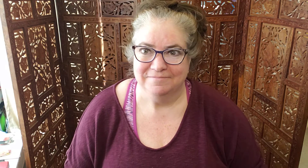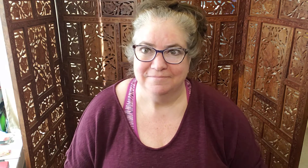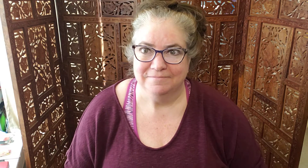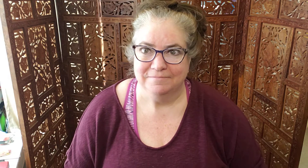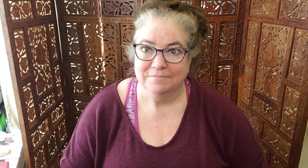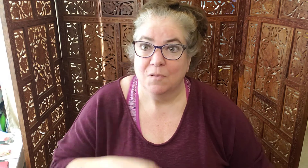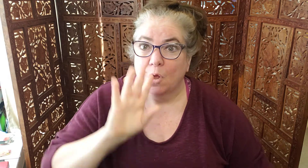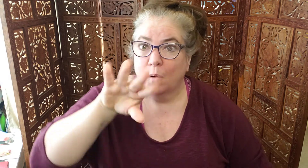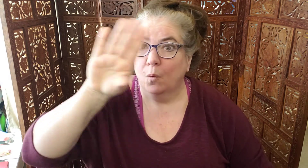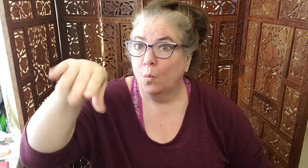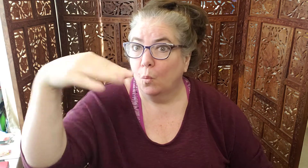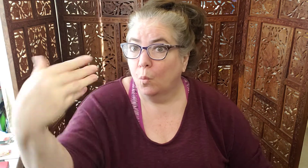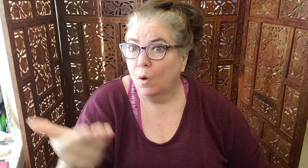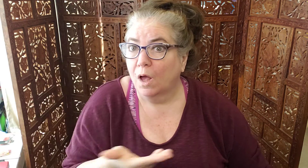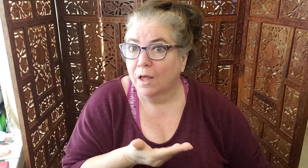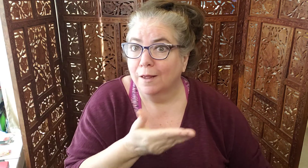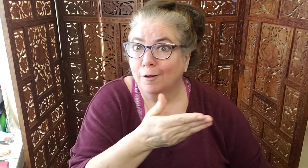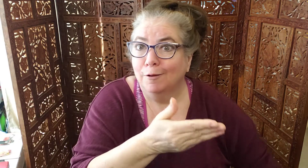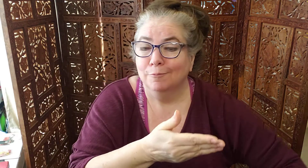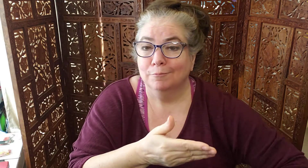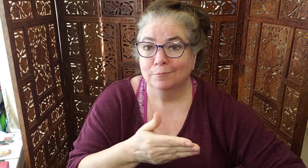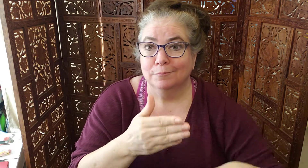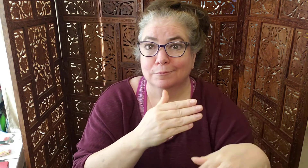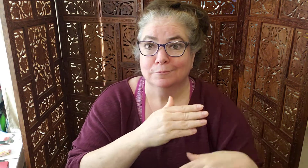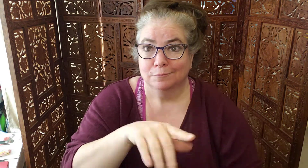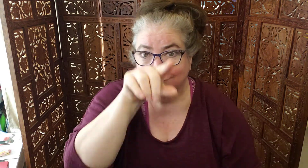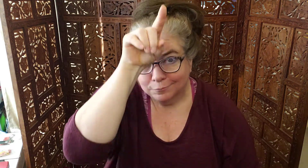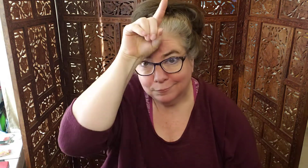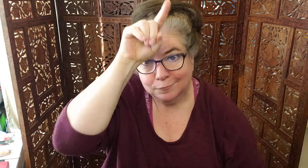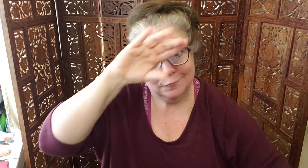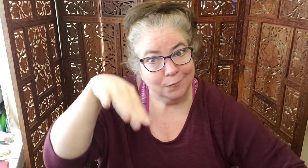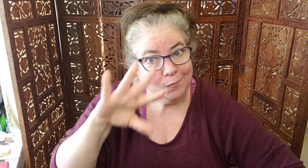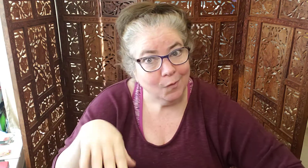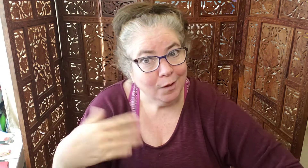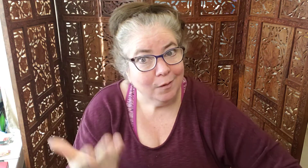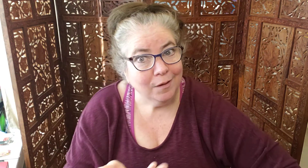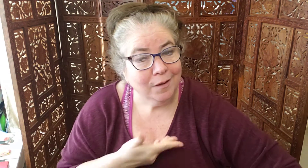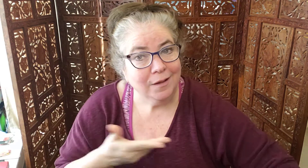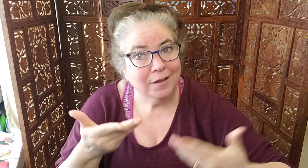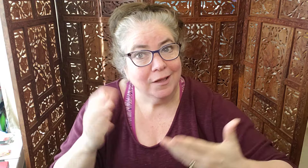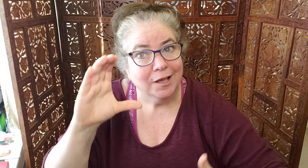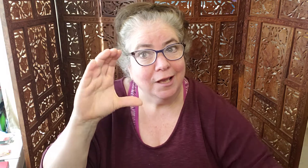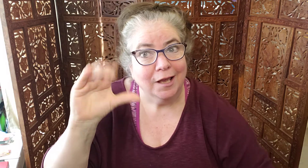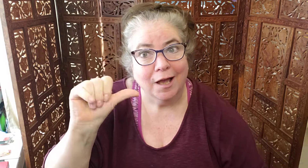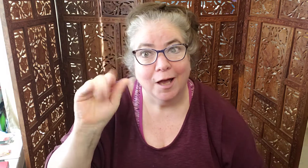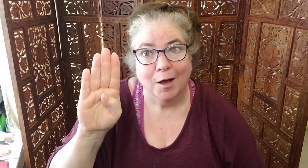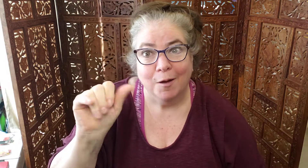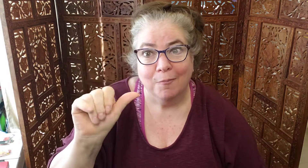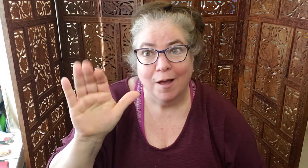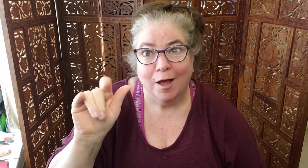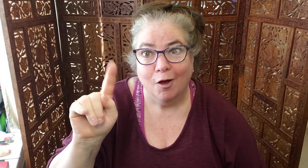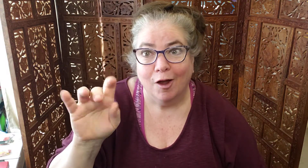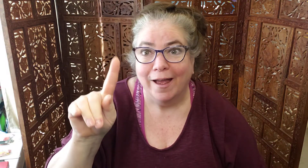Welcome, bienvenue, welcome on cabaret, in cabaret,